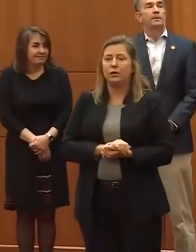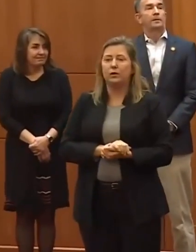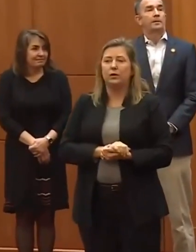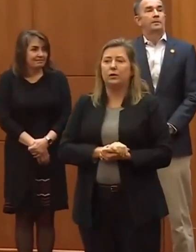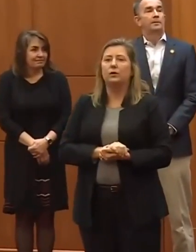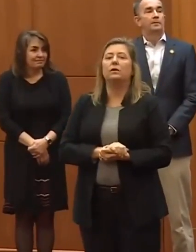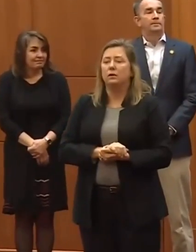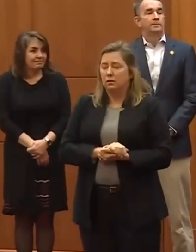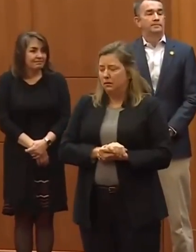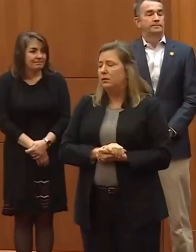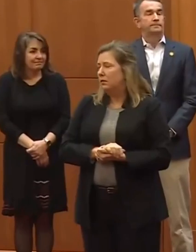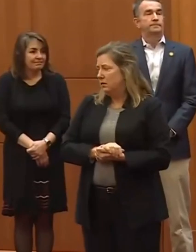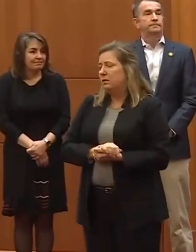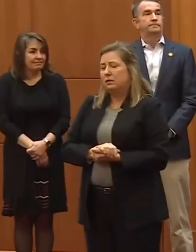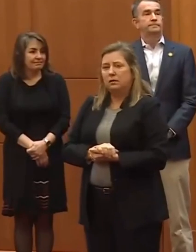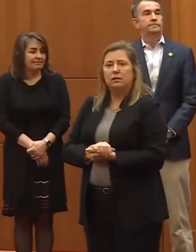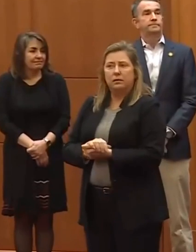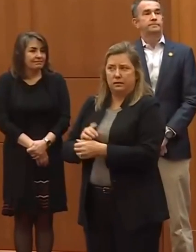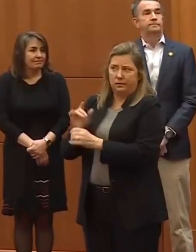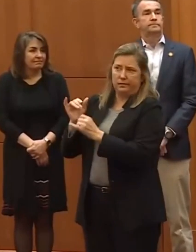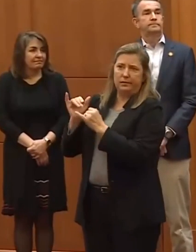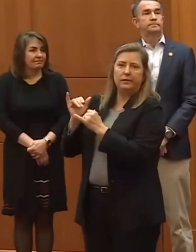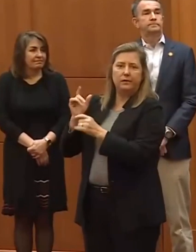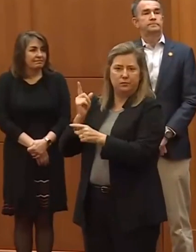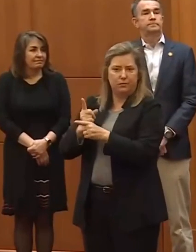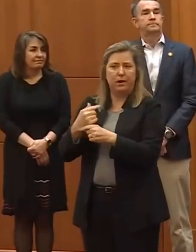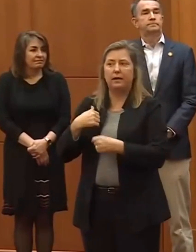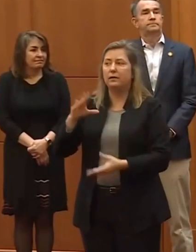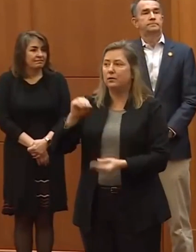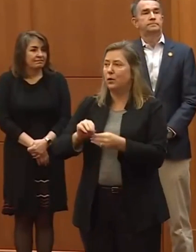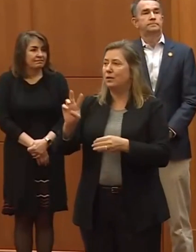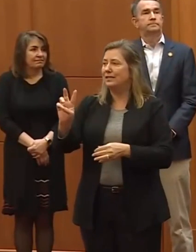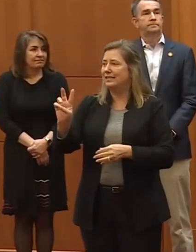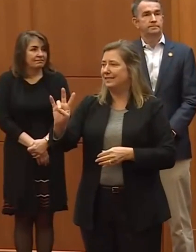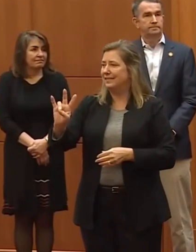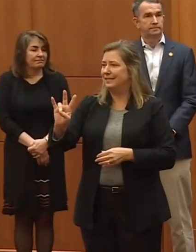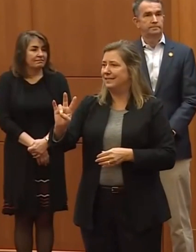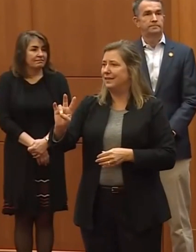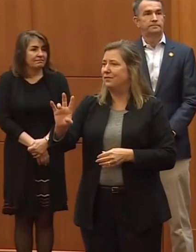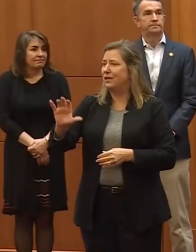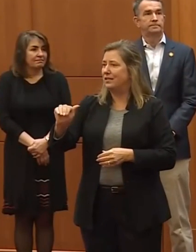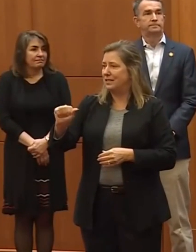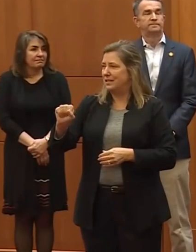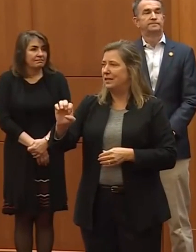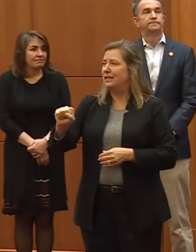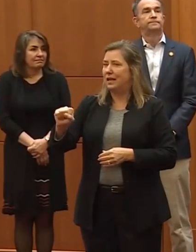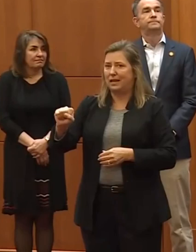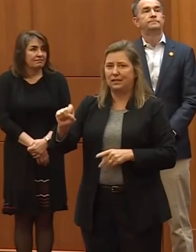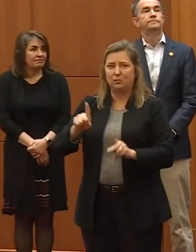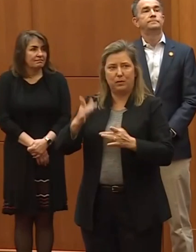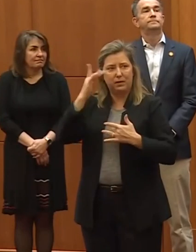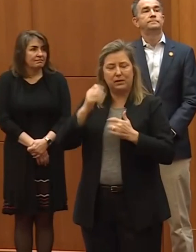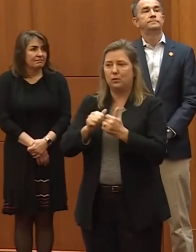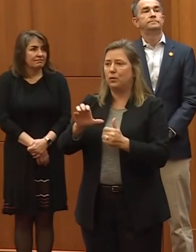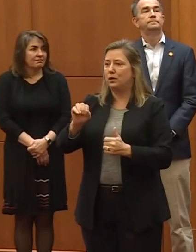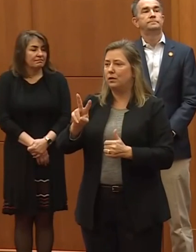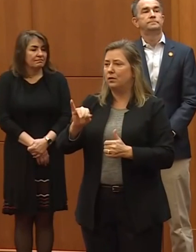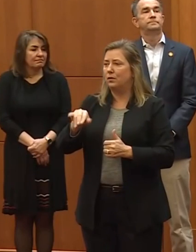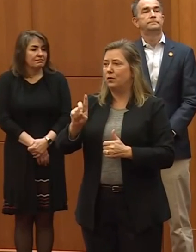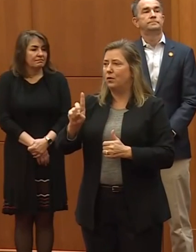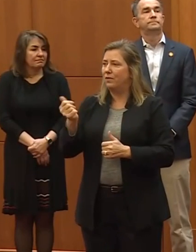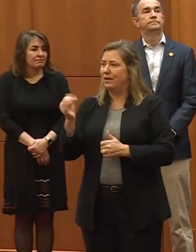As the governor said, we currently have 67 cases of COVID-19 in